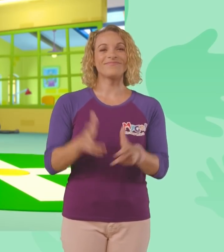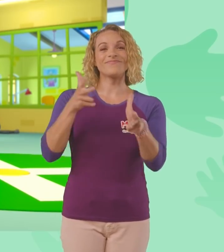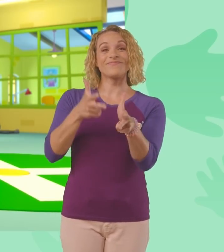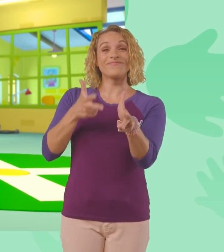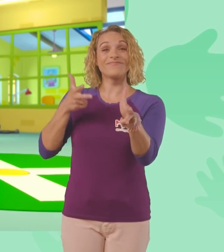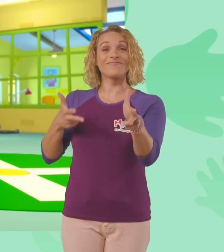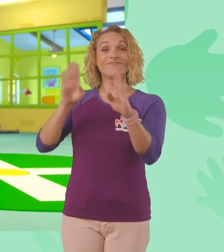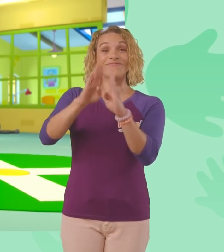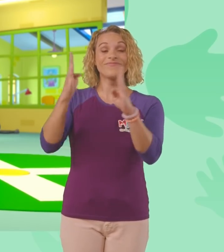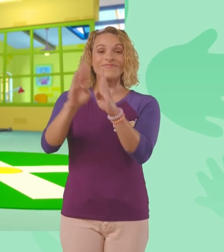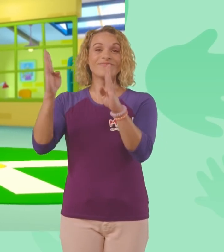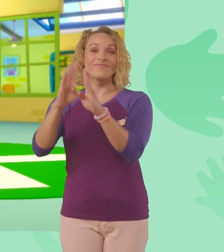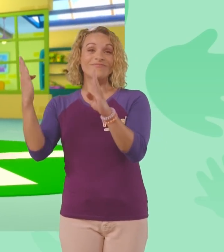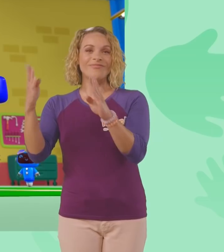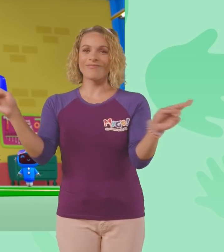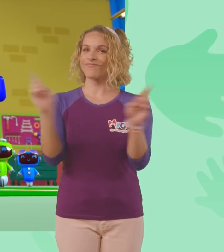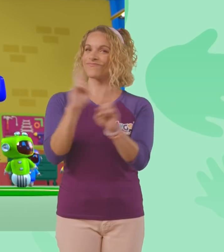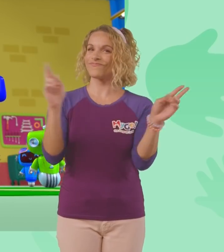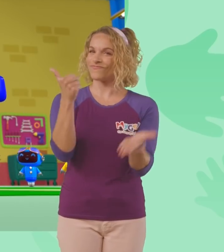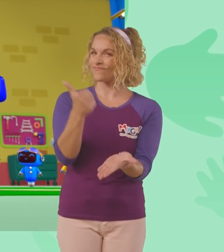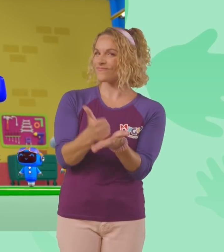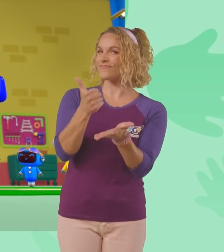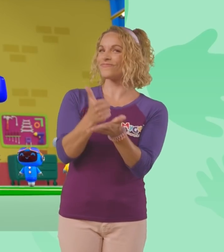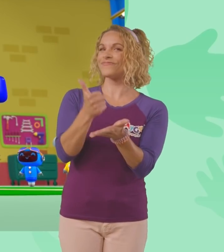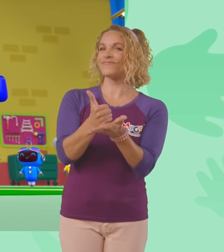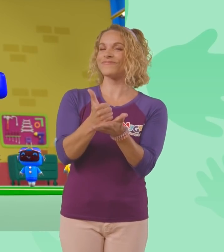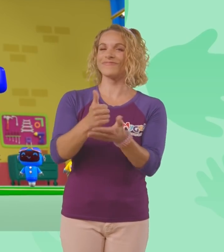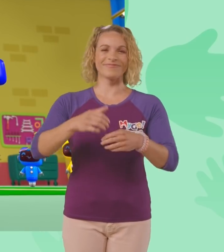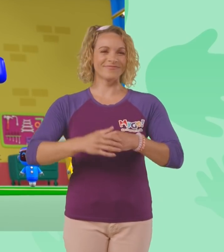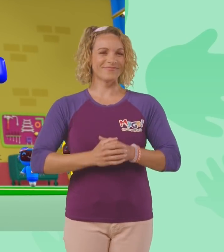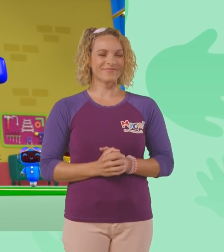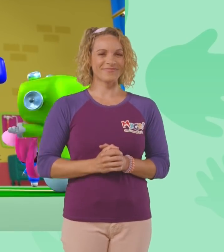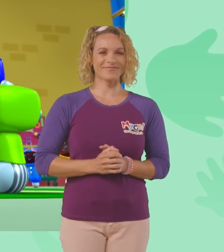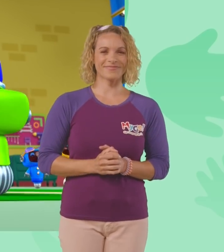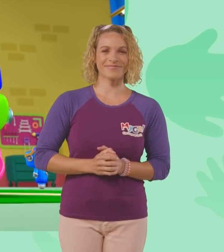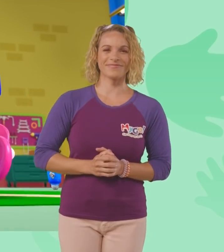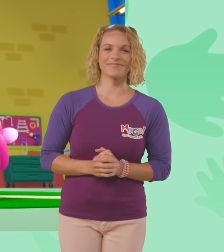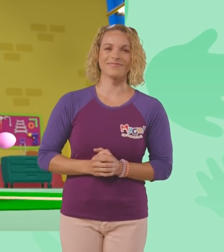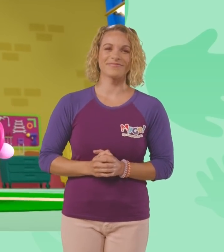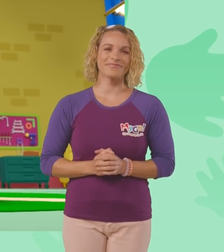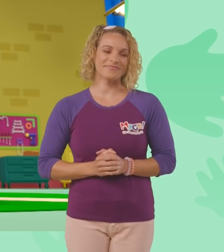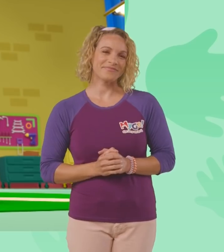Garage doors open at speed. It's time to help a vehicle in need.